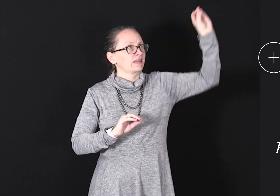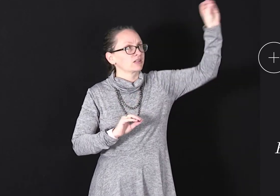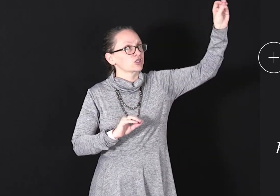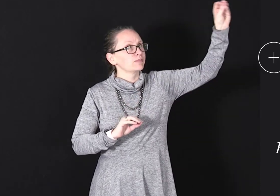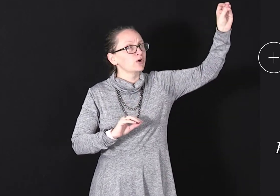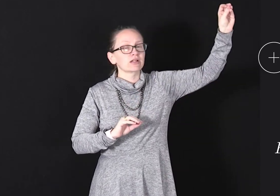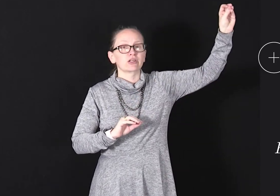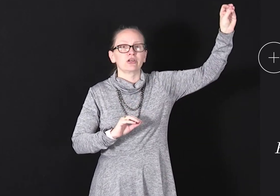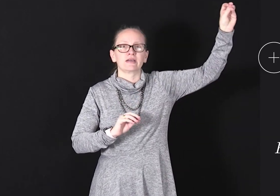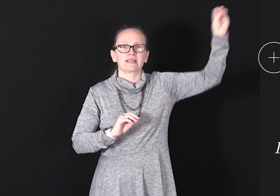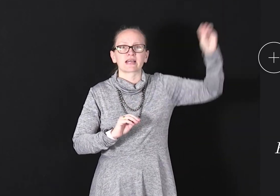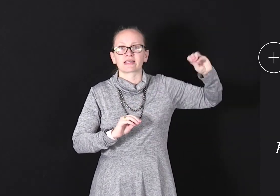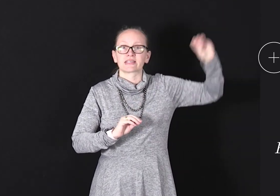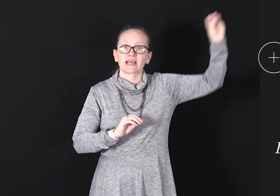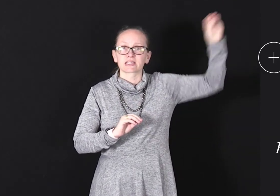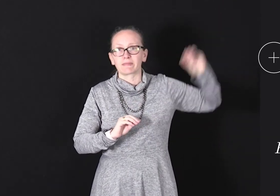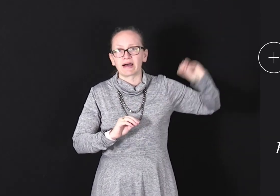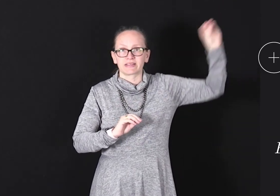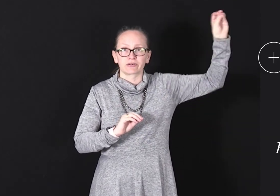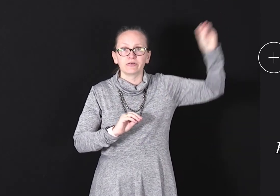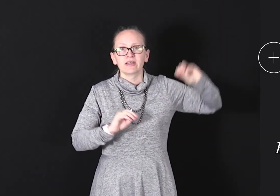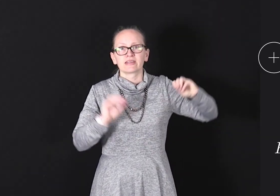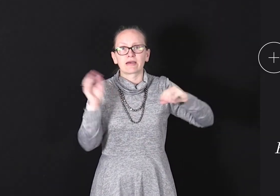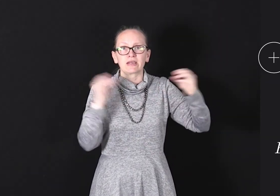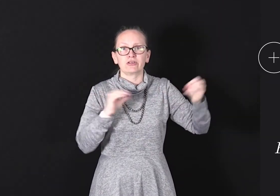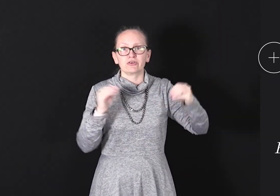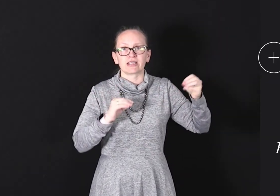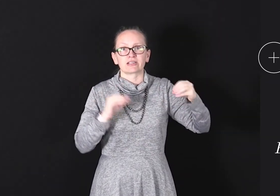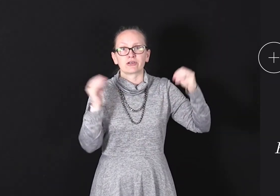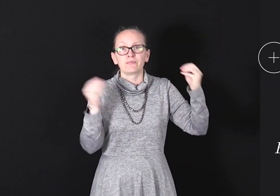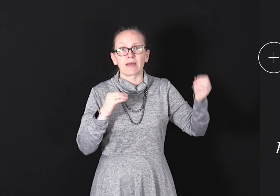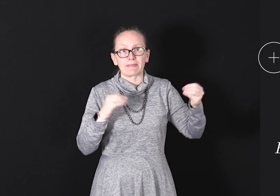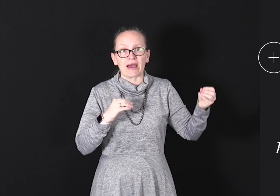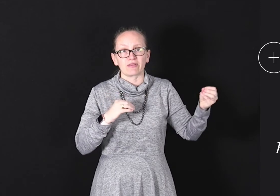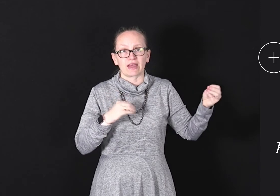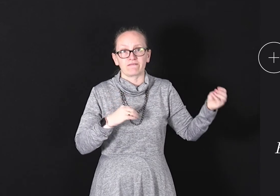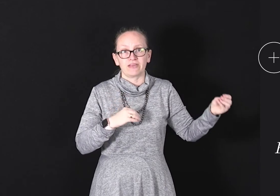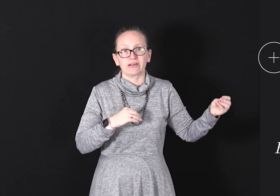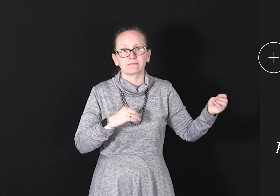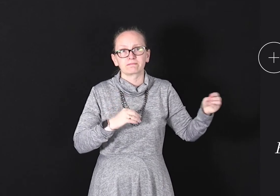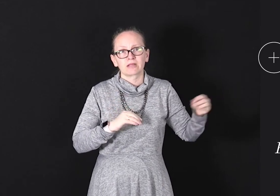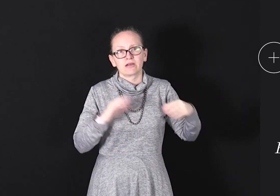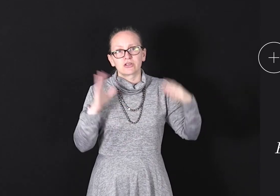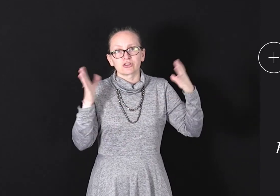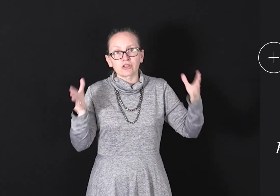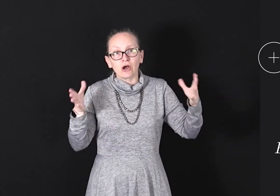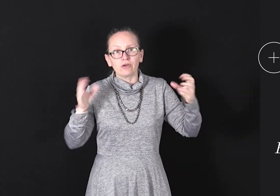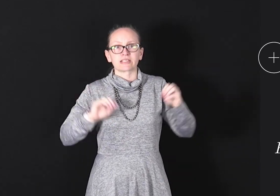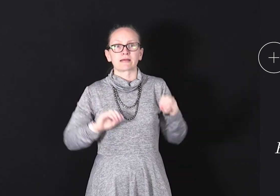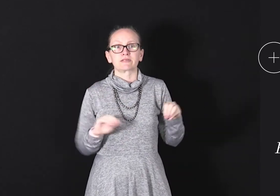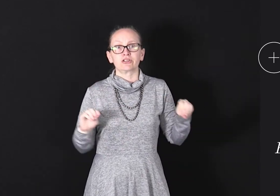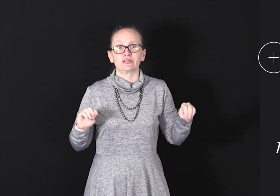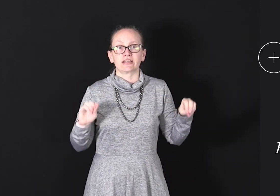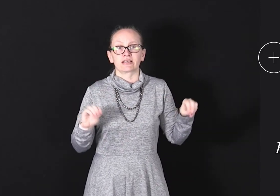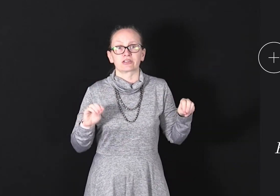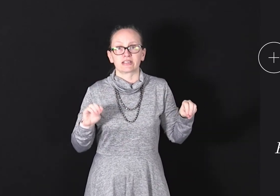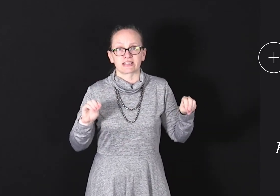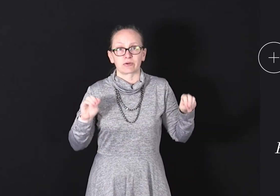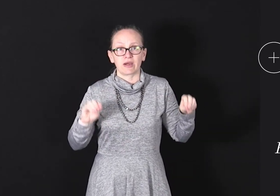the smaller Q is our test particle that we're using to map out that field. So substituting into this